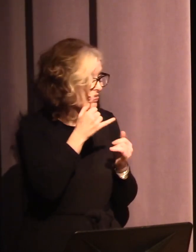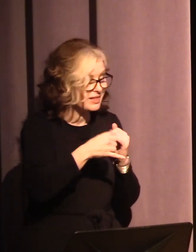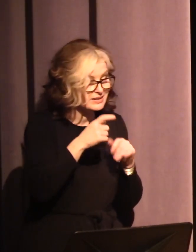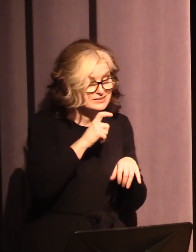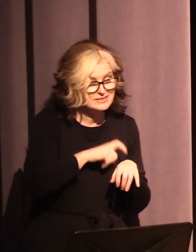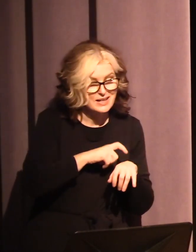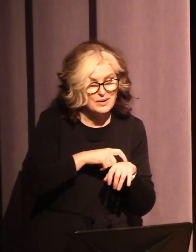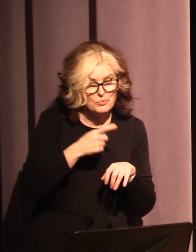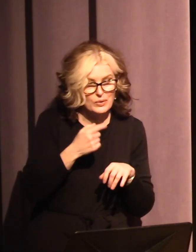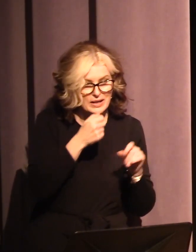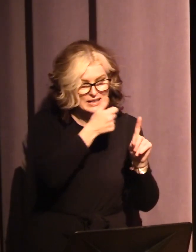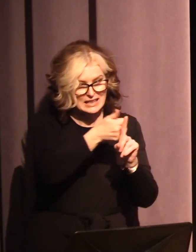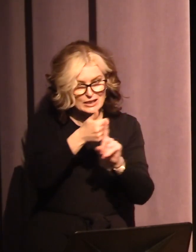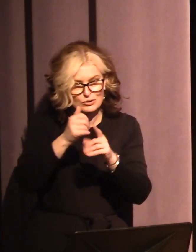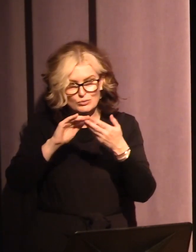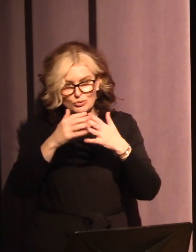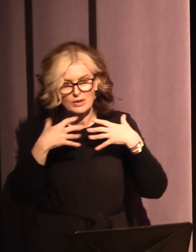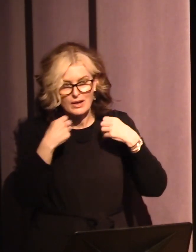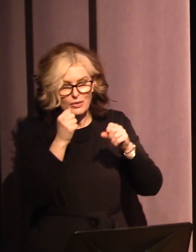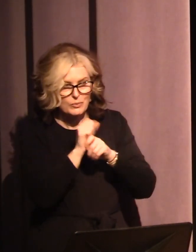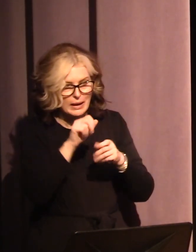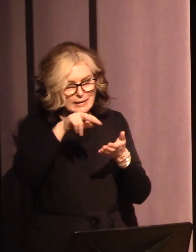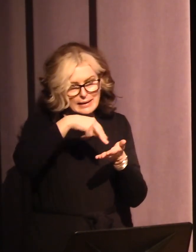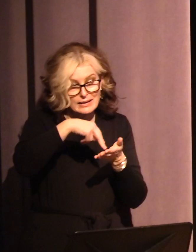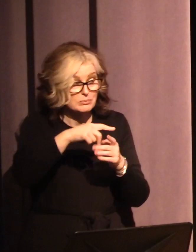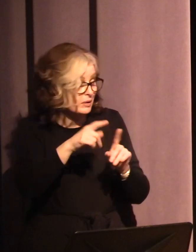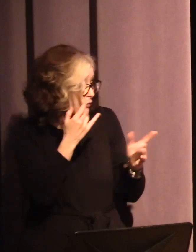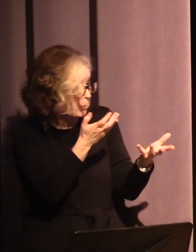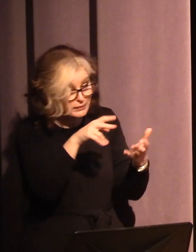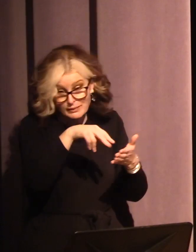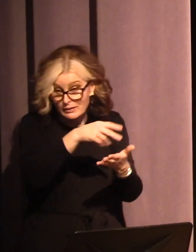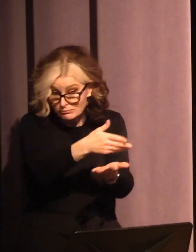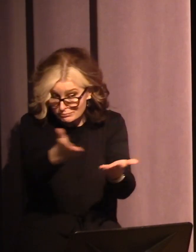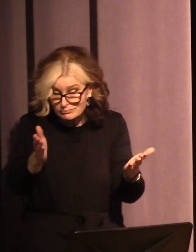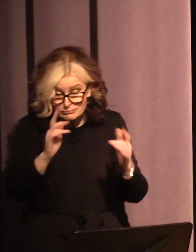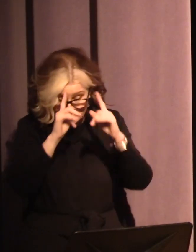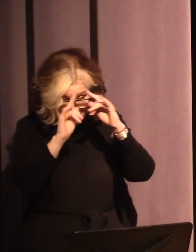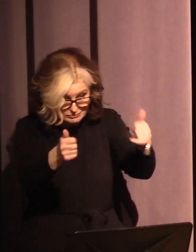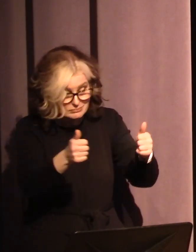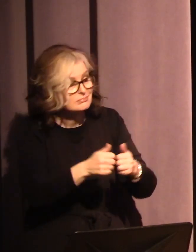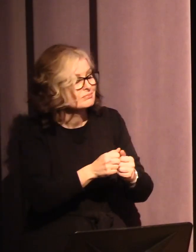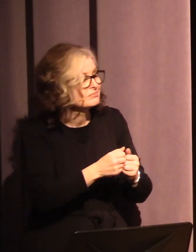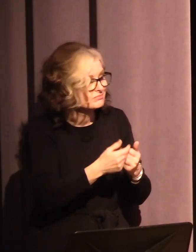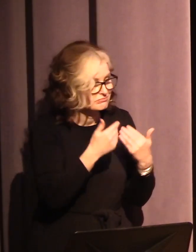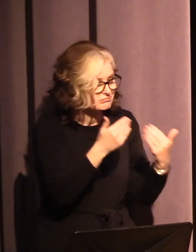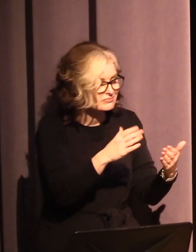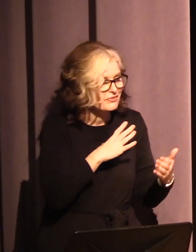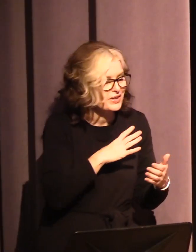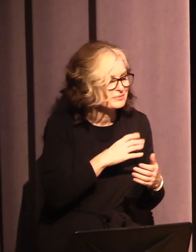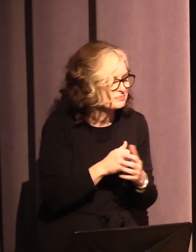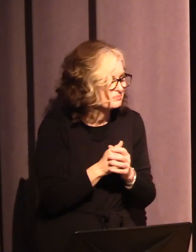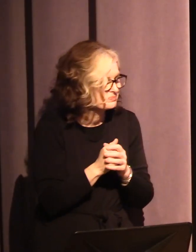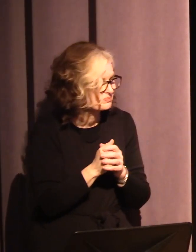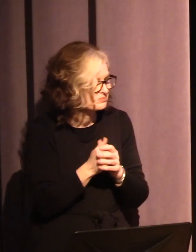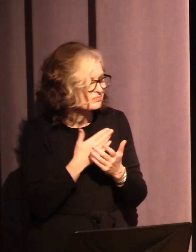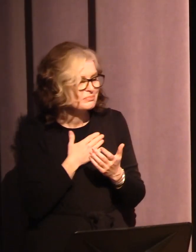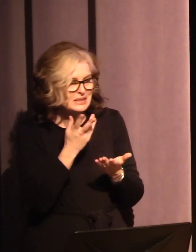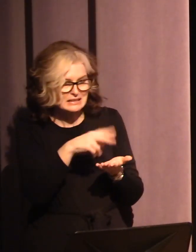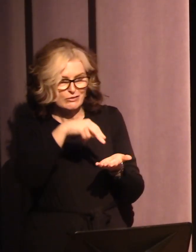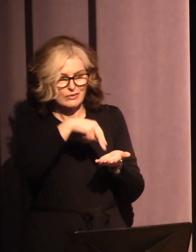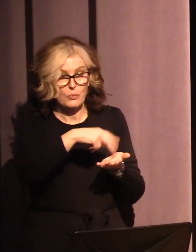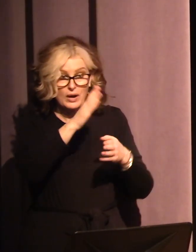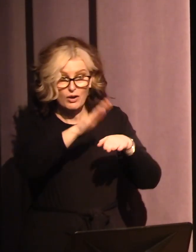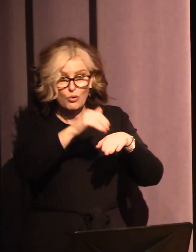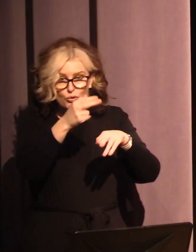had each community health worker do a little dance. If you want to do a little dance and you're standing up, you can. But please rise as